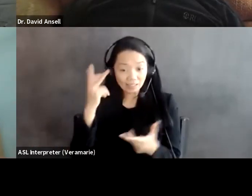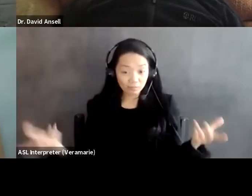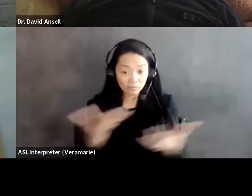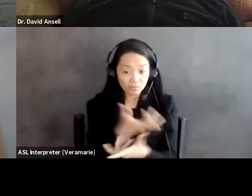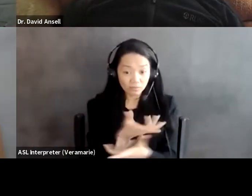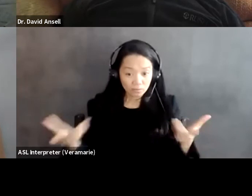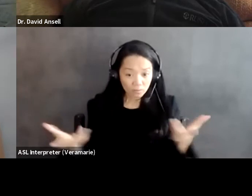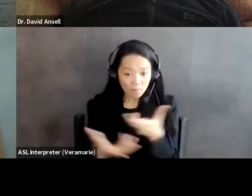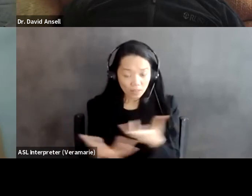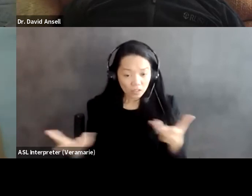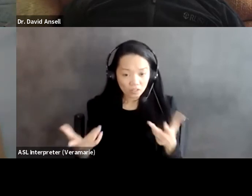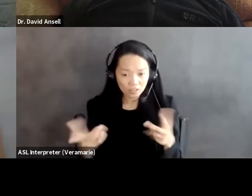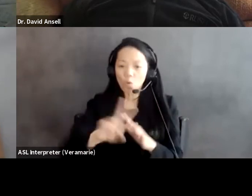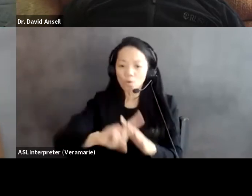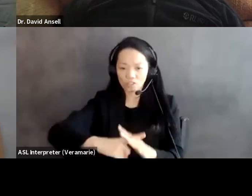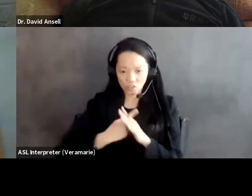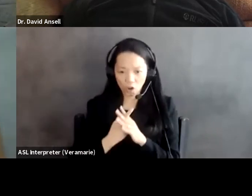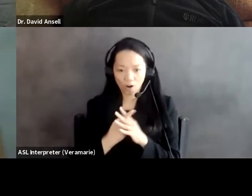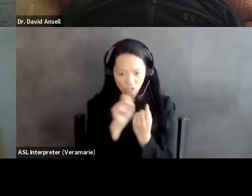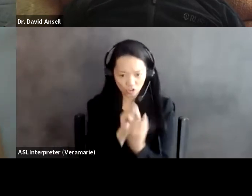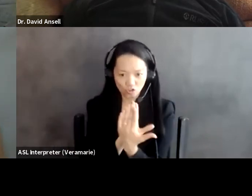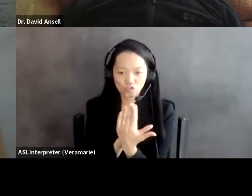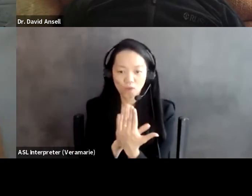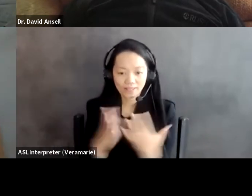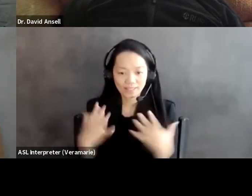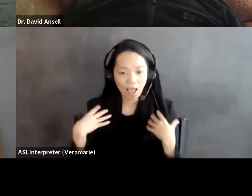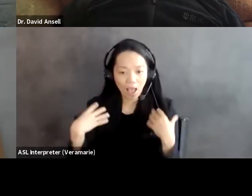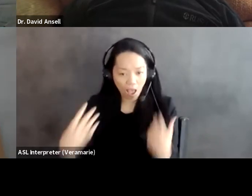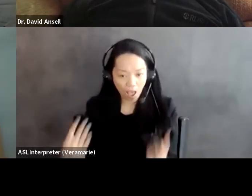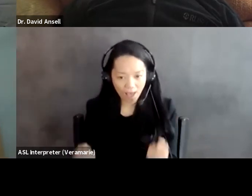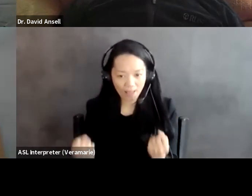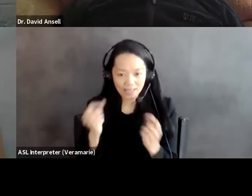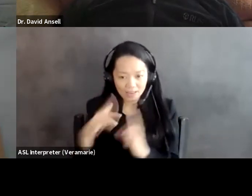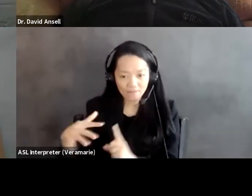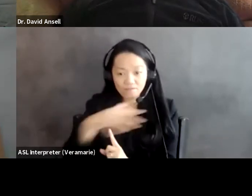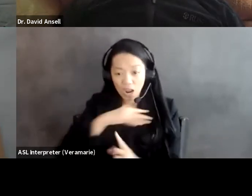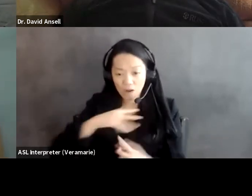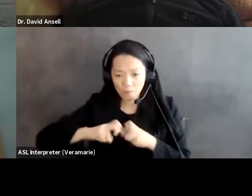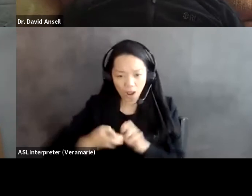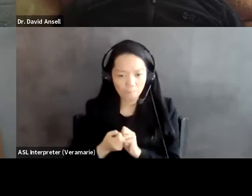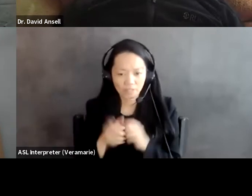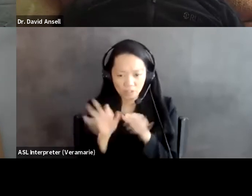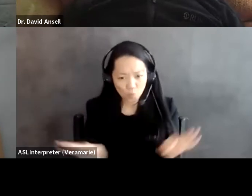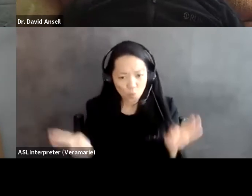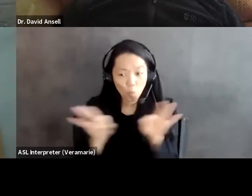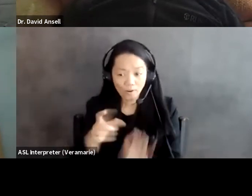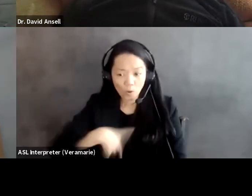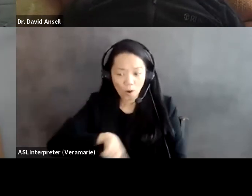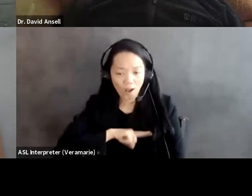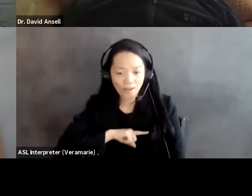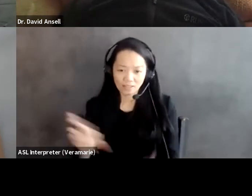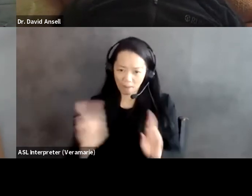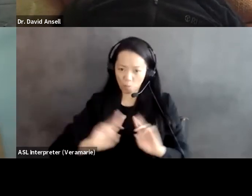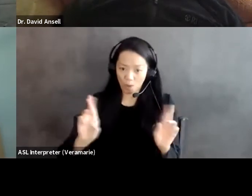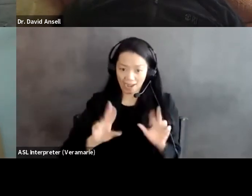can begin to address the environmental, the health, and other issues that are critical to us. And I'm ready to